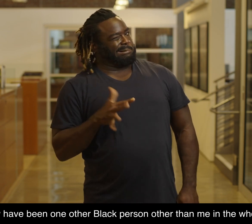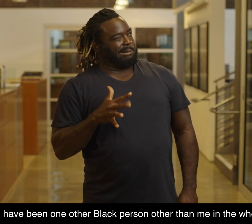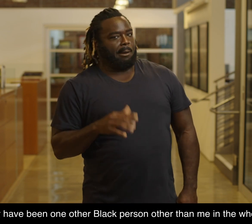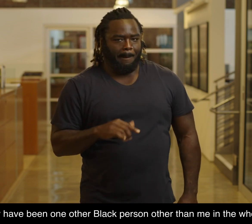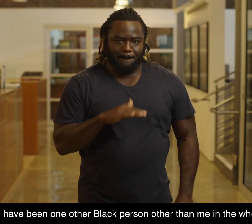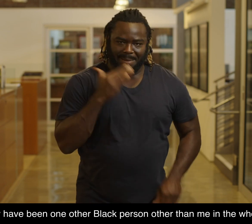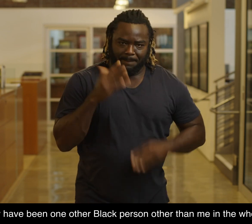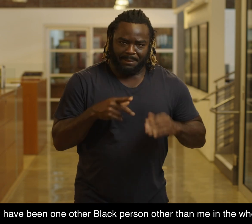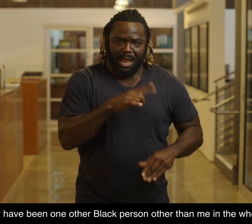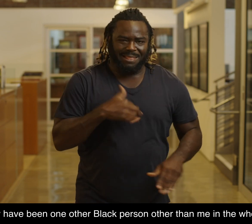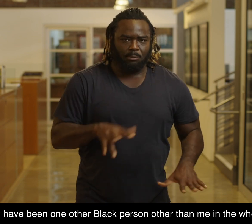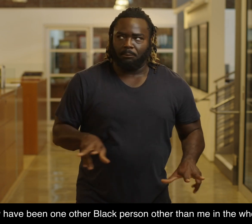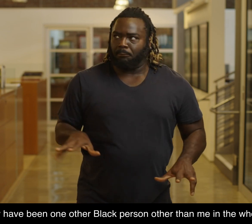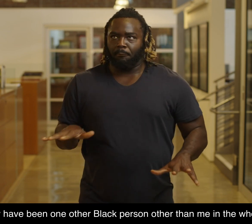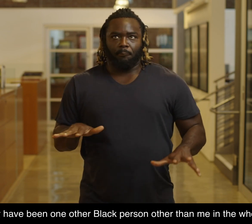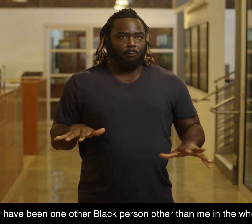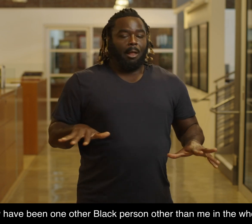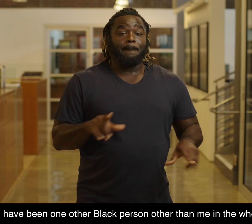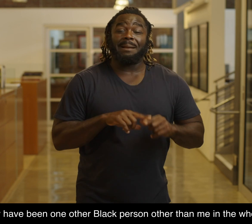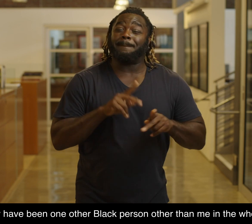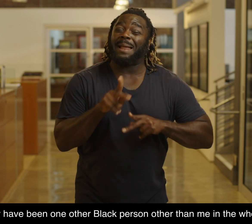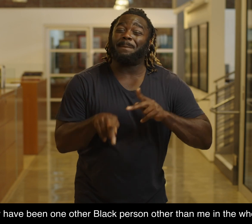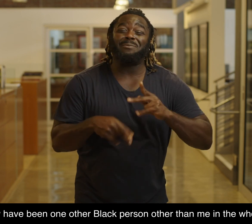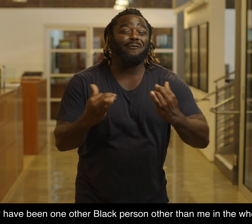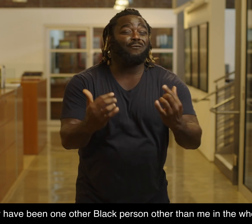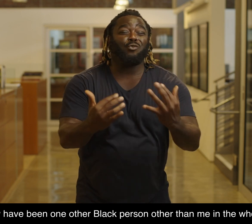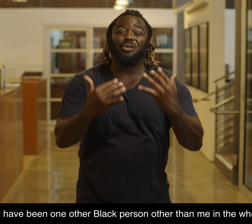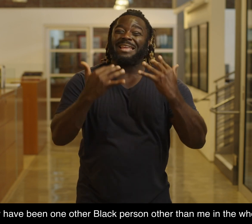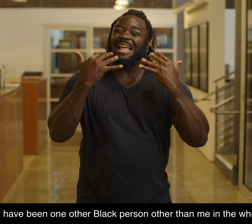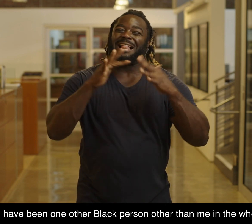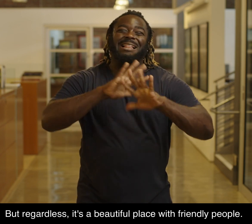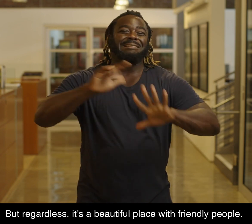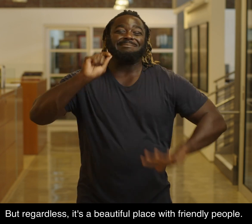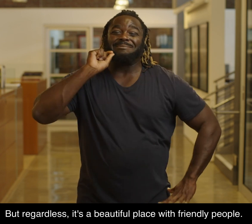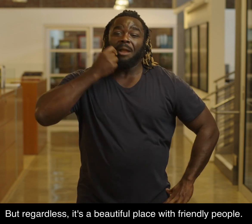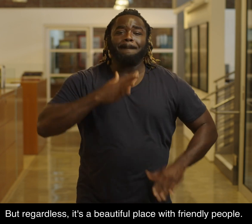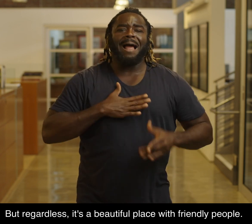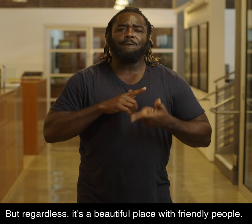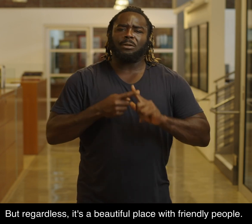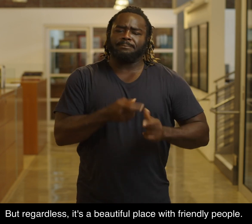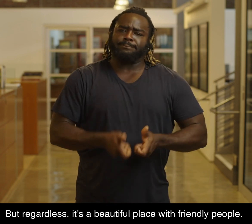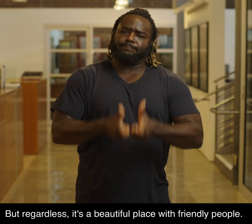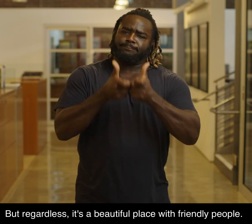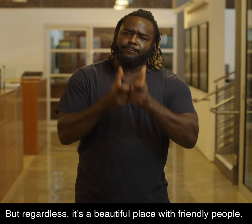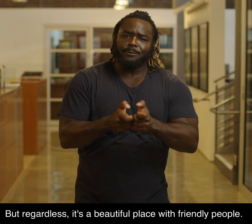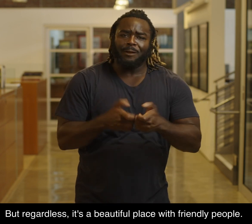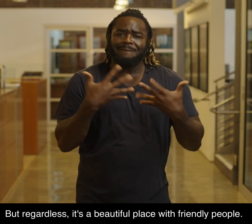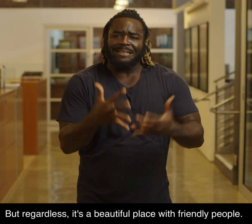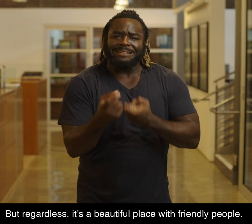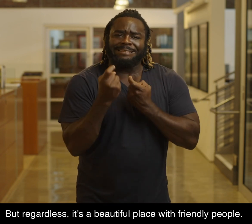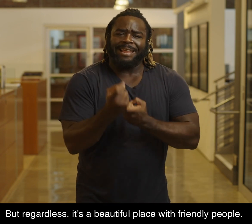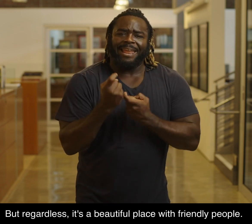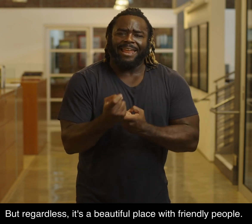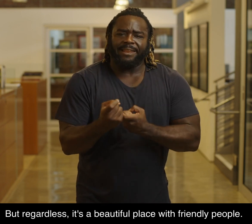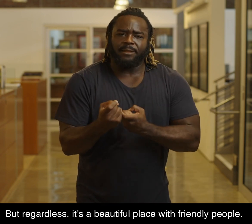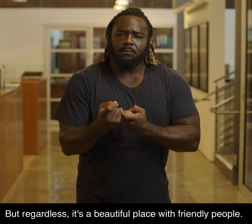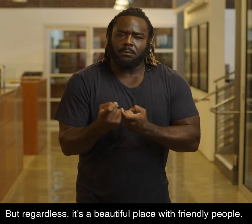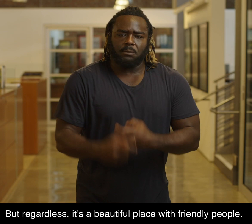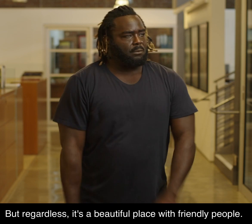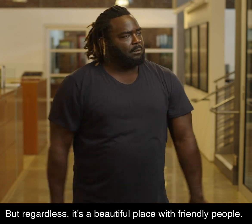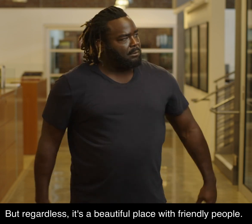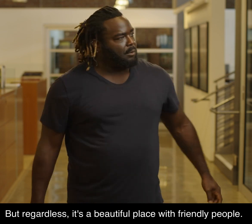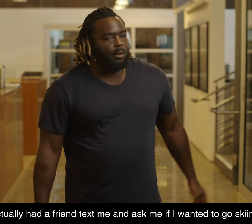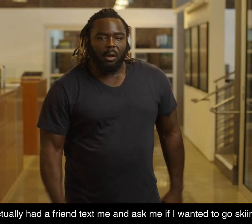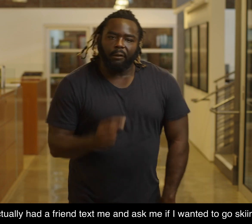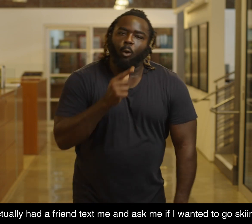have been one other black person, other than me, in the whole state. But regardless, it's a beautiful place with